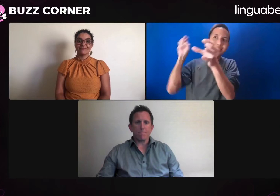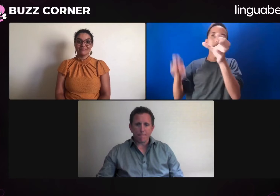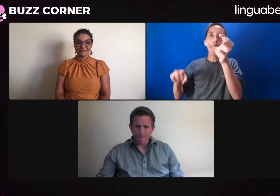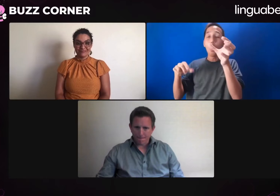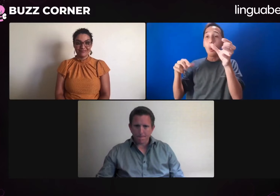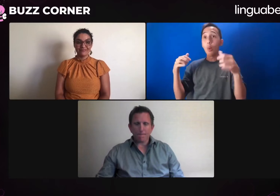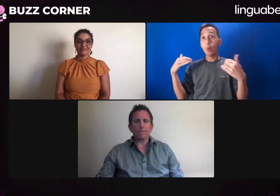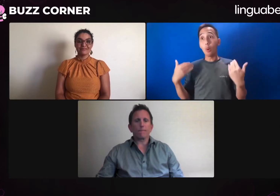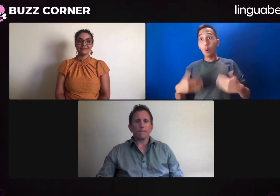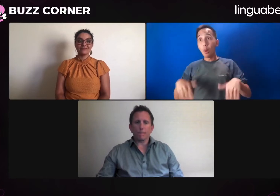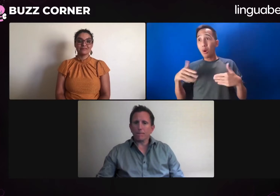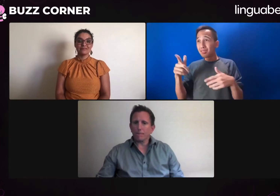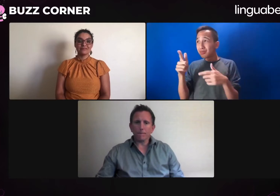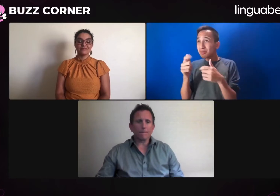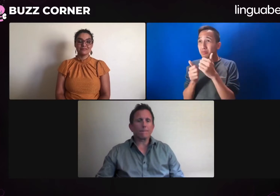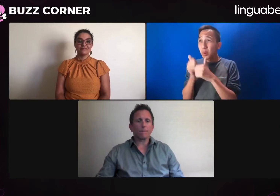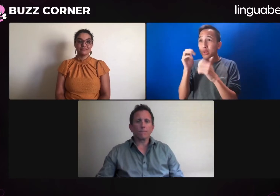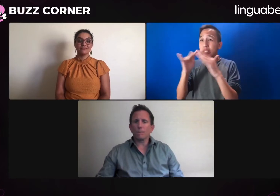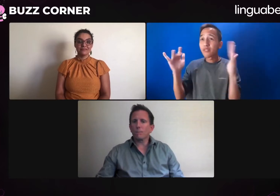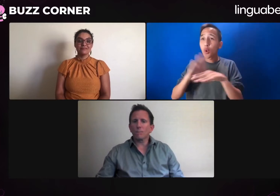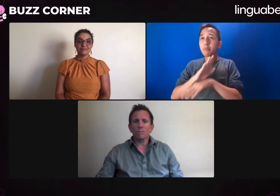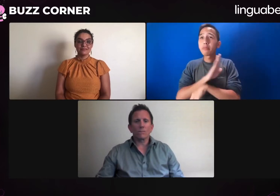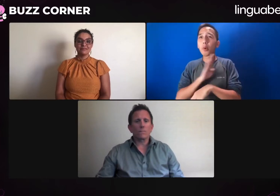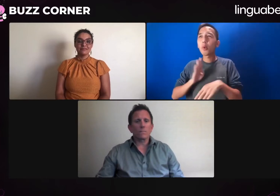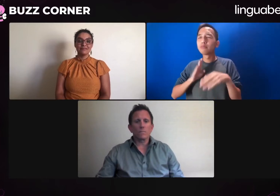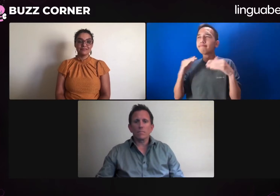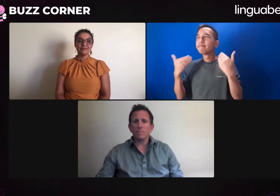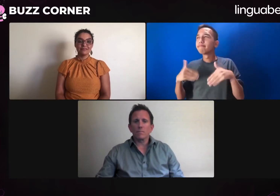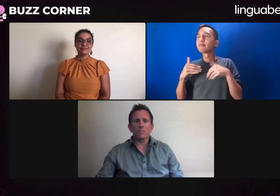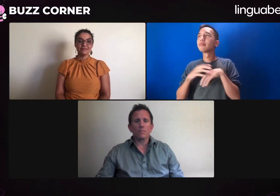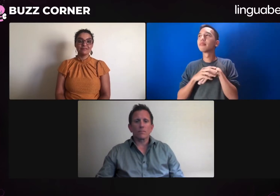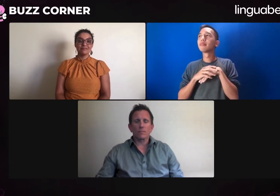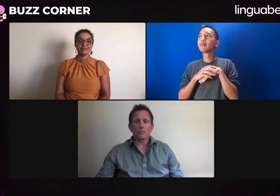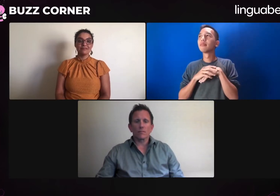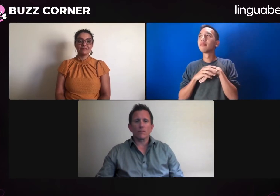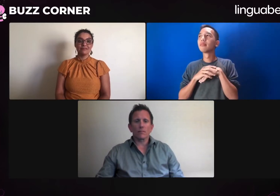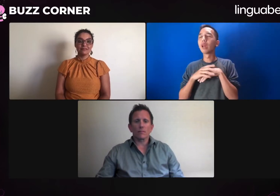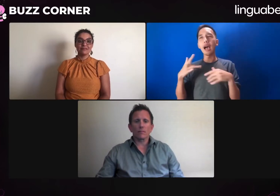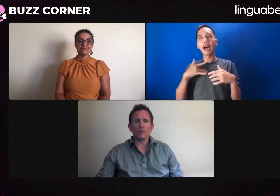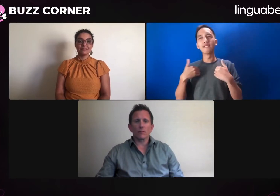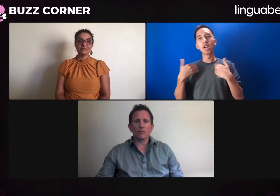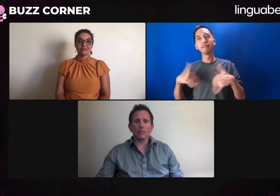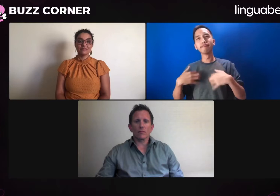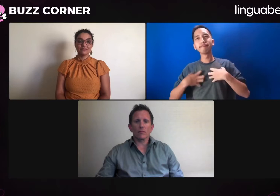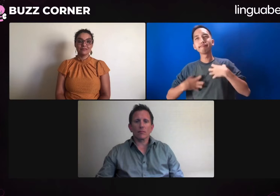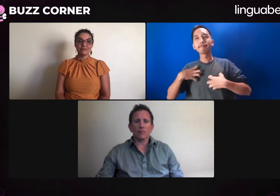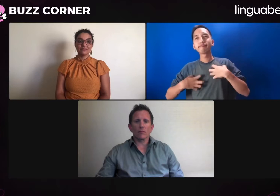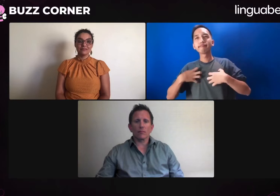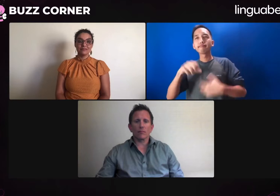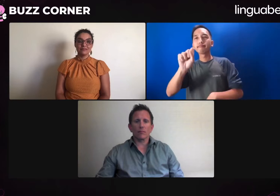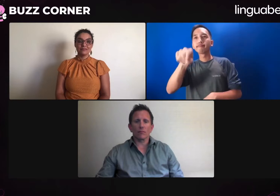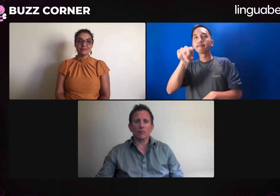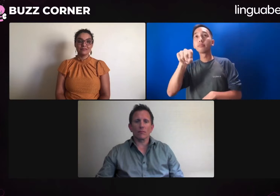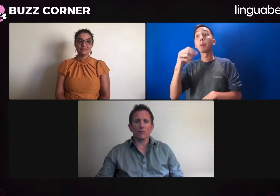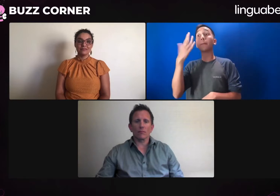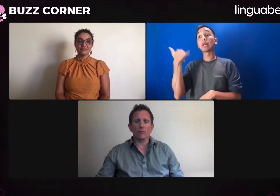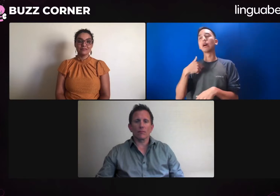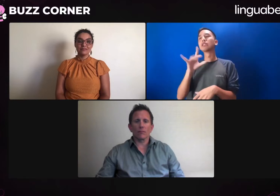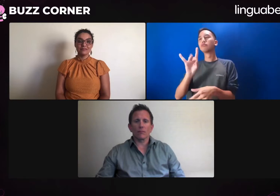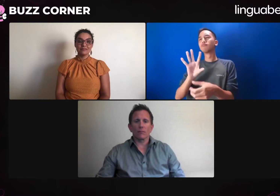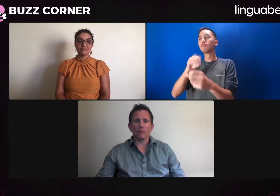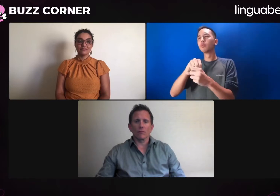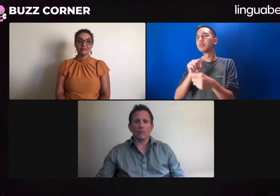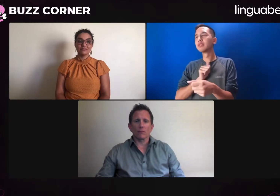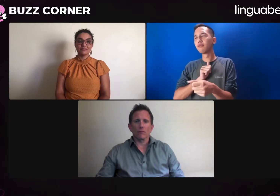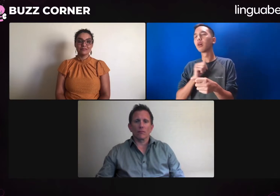was so much drama that led him to want to step down from the board. And, that gave me a lot